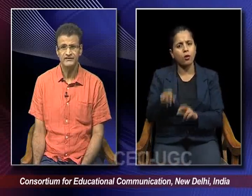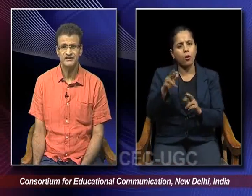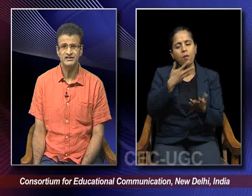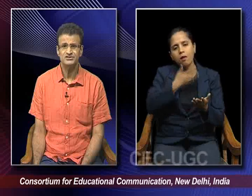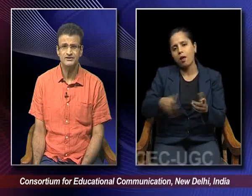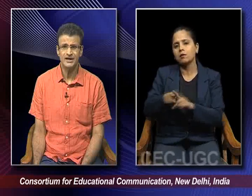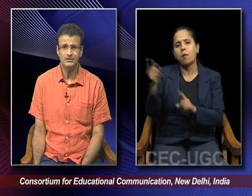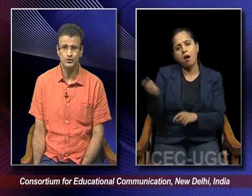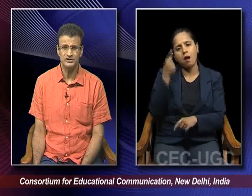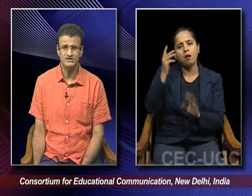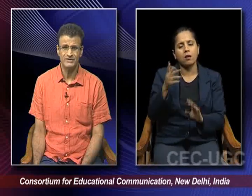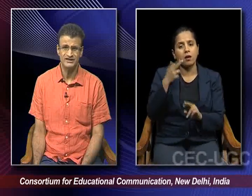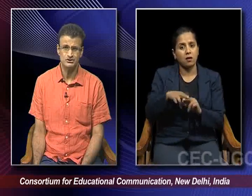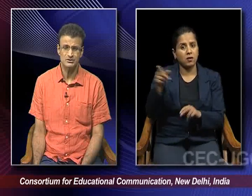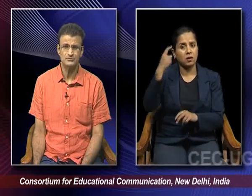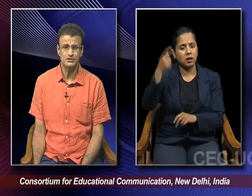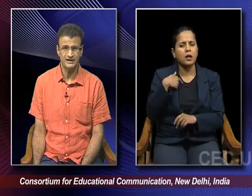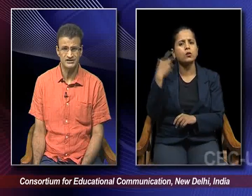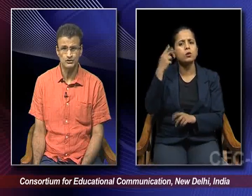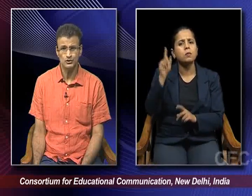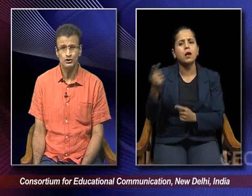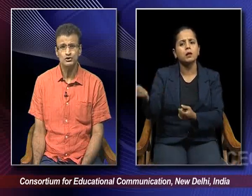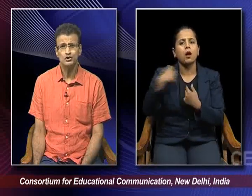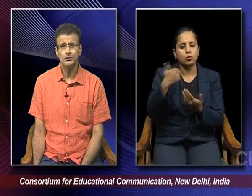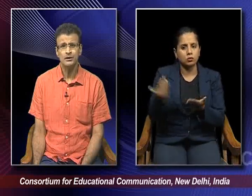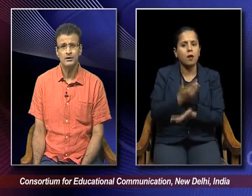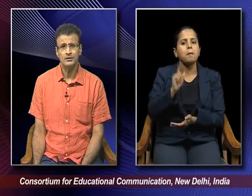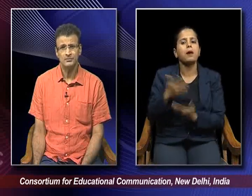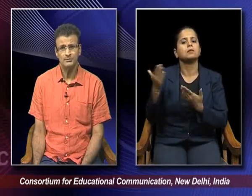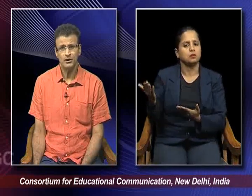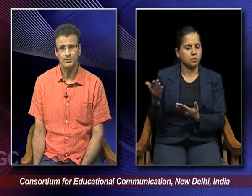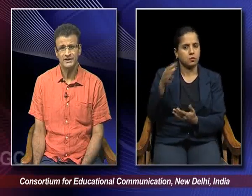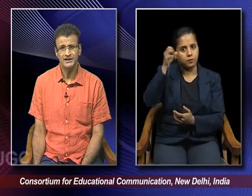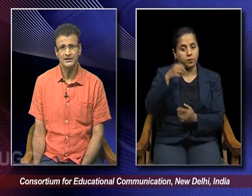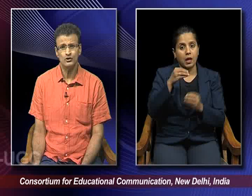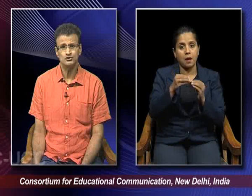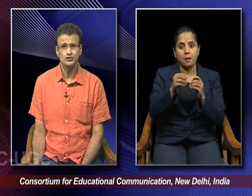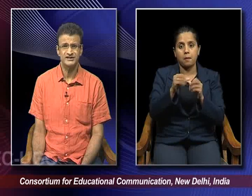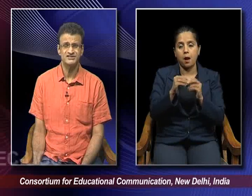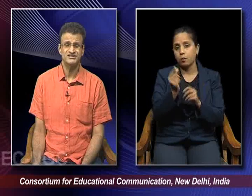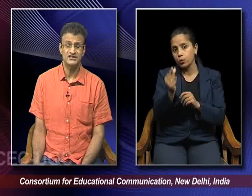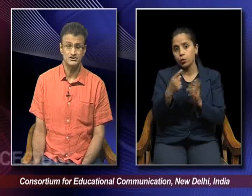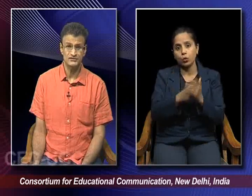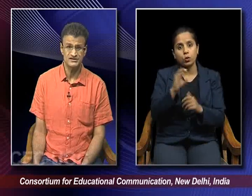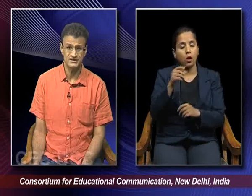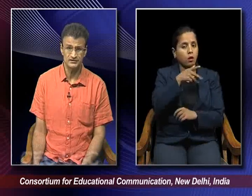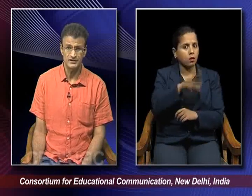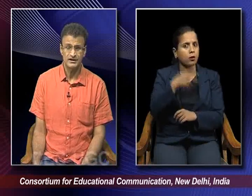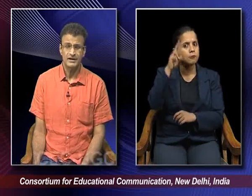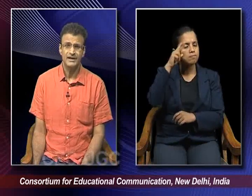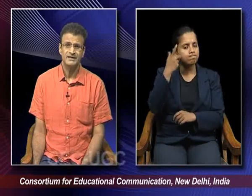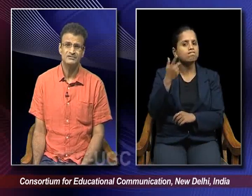and if he thinks we are, more reason why he should come to our rescue. So Baburao Patel also raised these kinds of